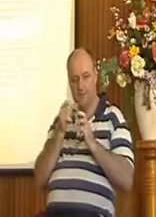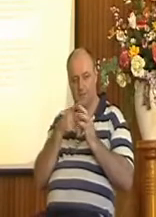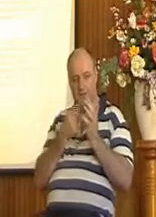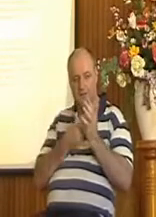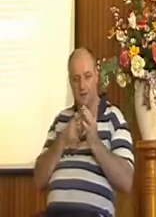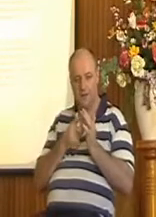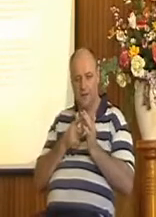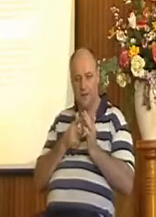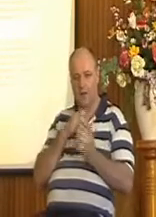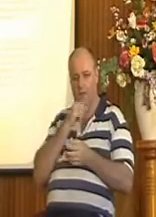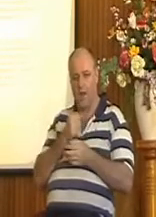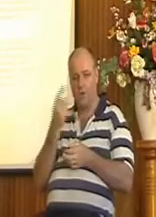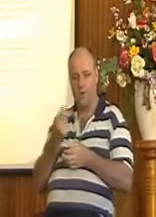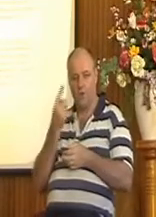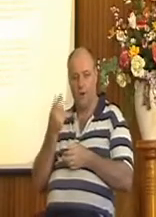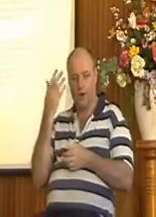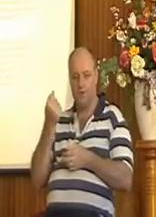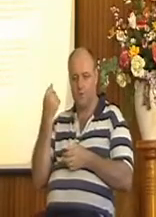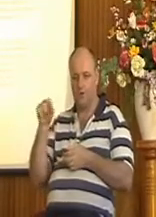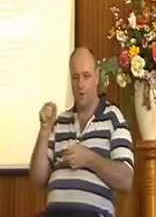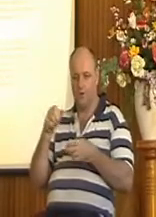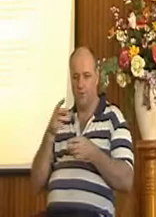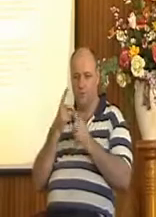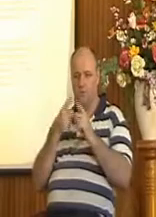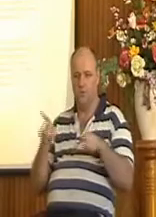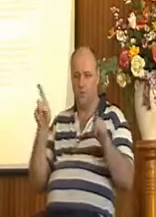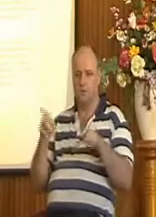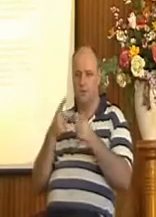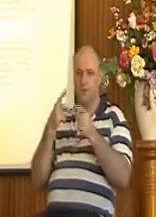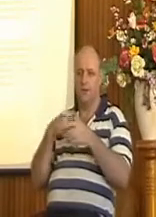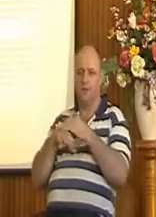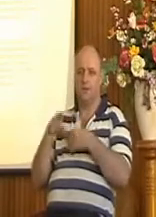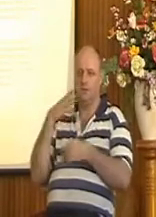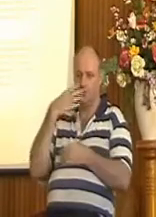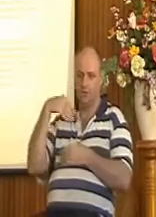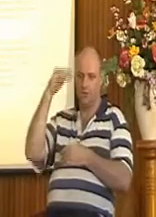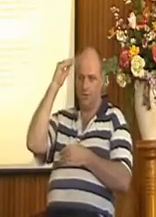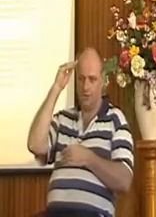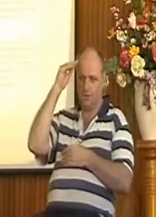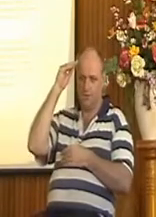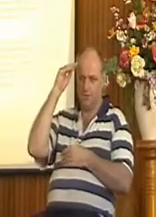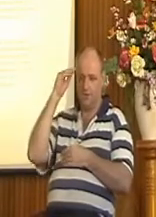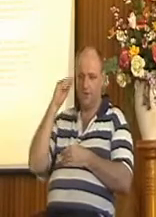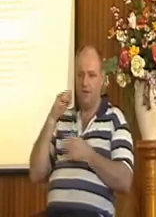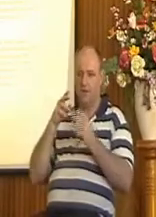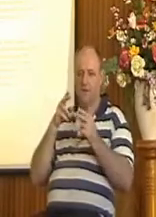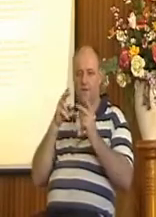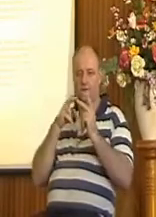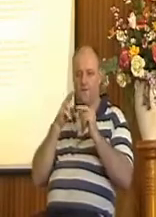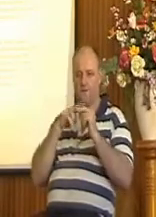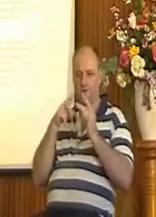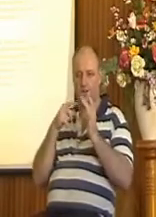Is fit for cunning, evil, and all vice. That's Shakespeare.